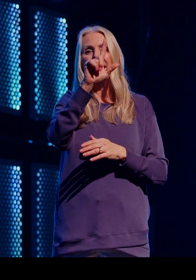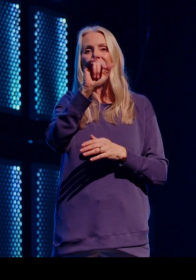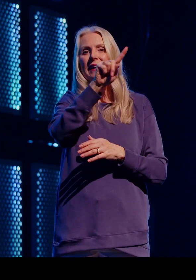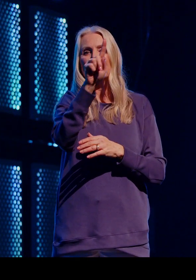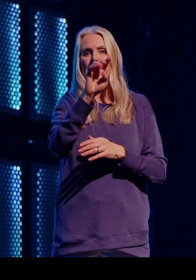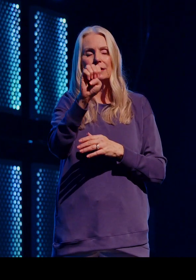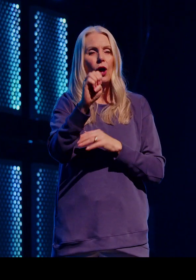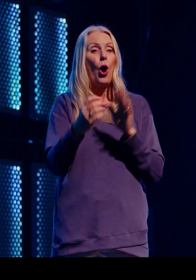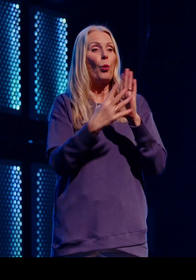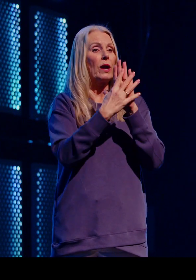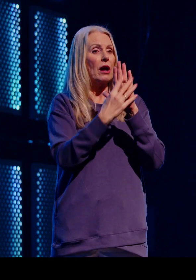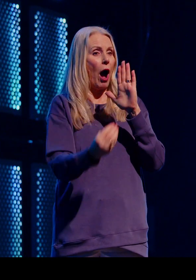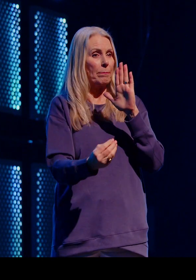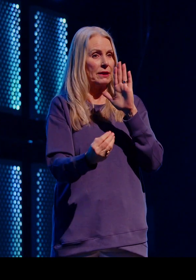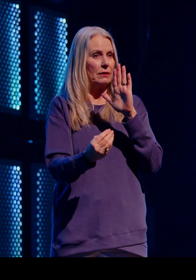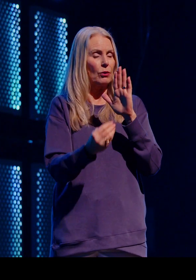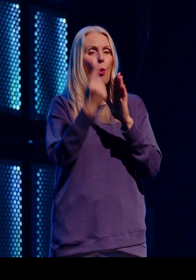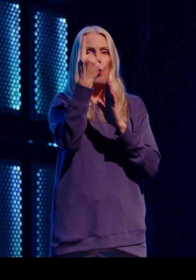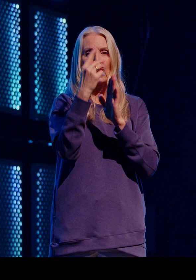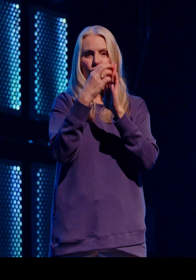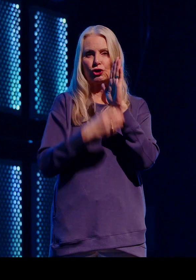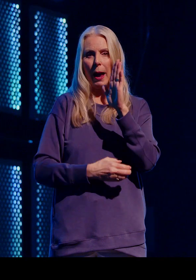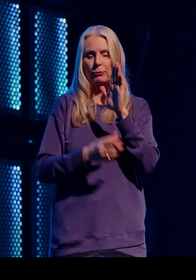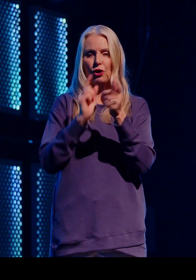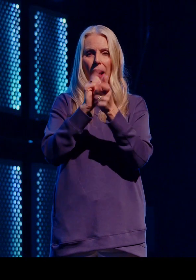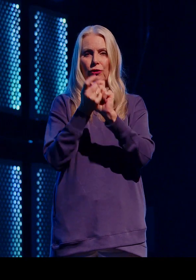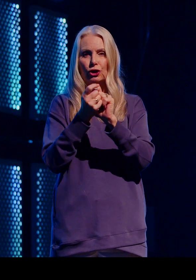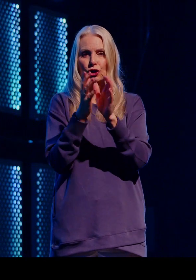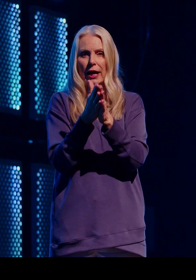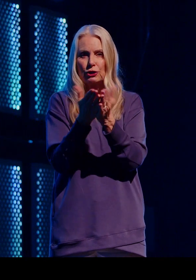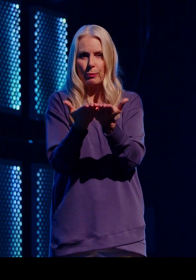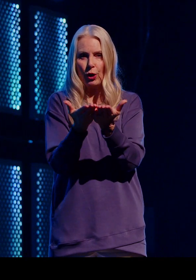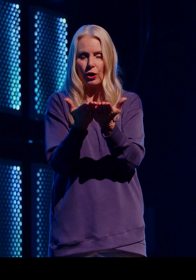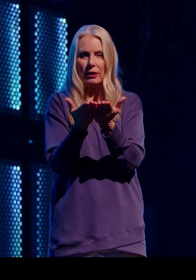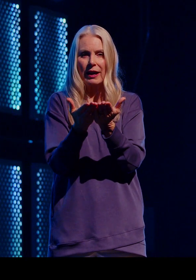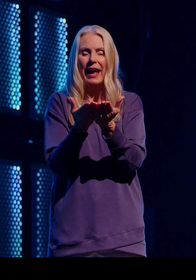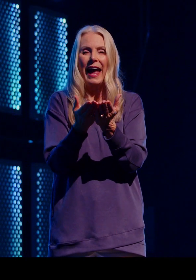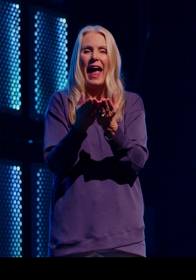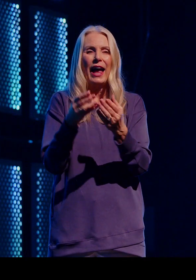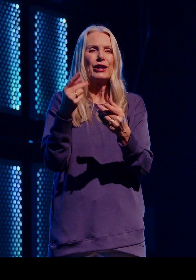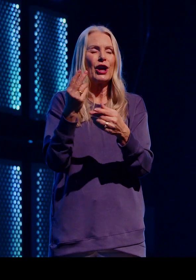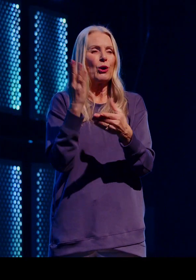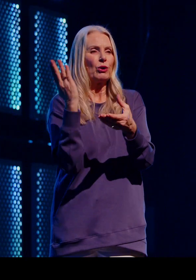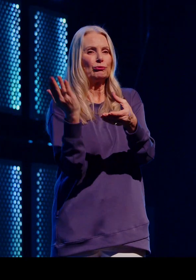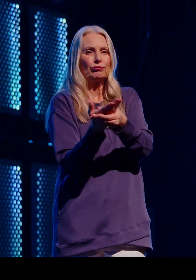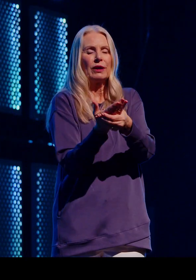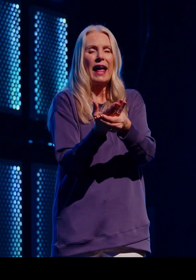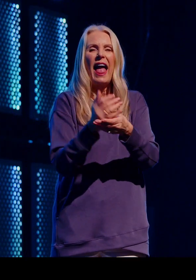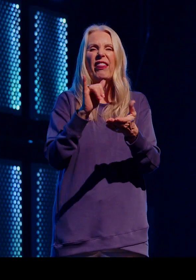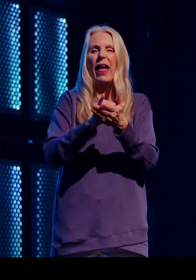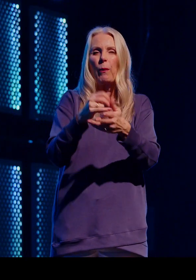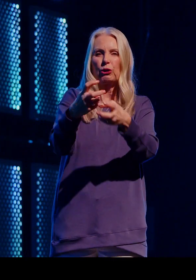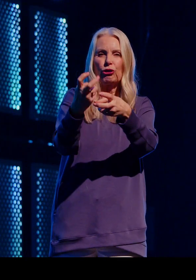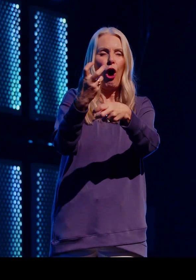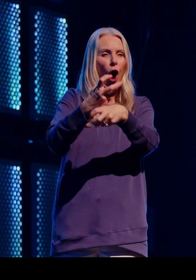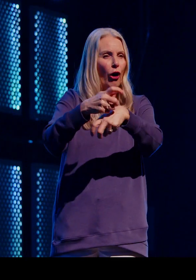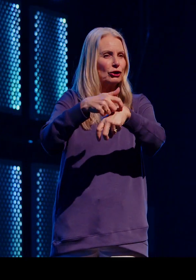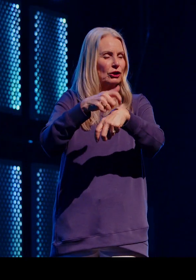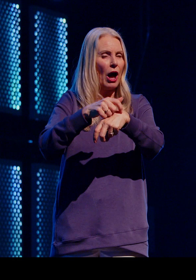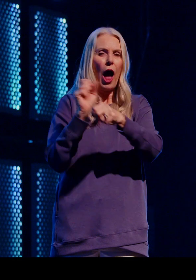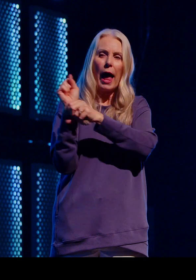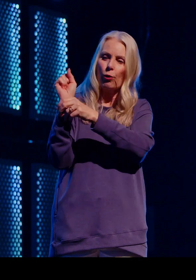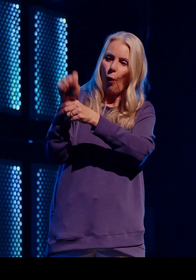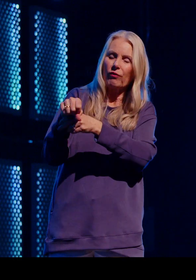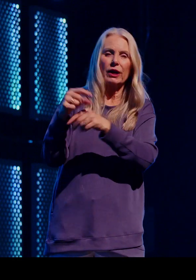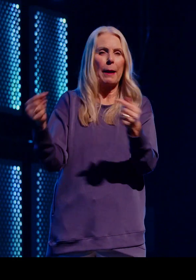chapter of the Change book and put it in the devotions, and it was week 6, Enduring Hardship and Overcoming Sin. And it was just a timely week to be